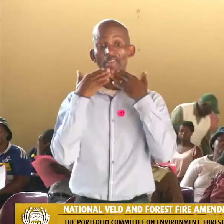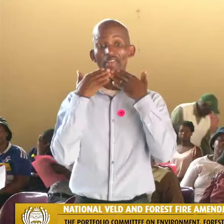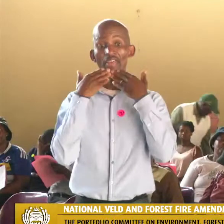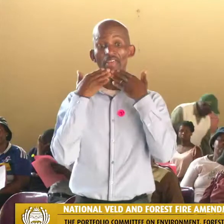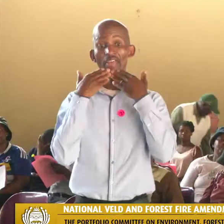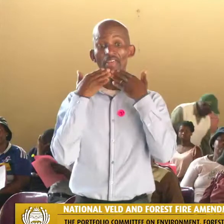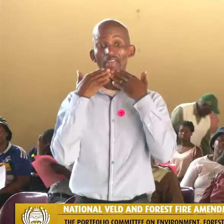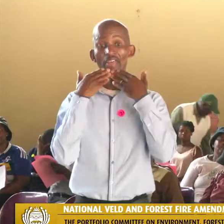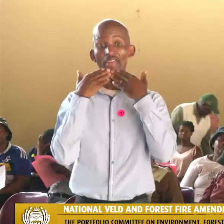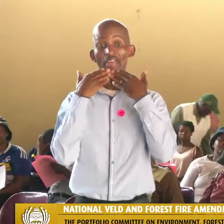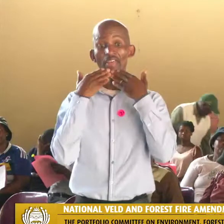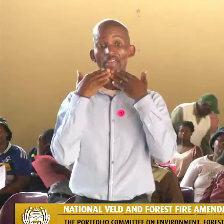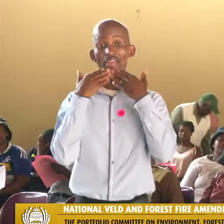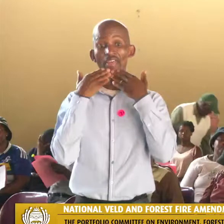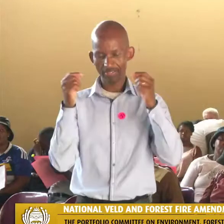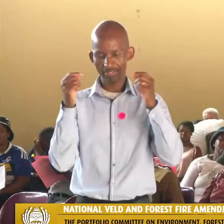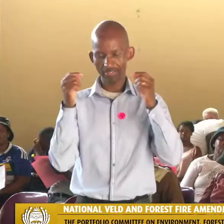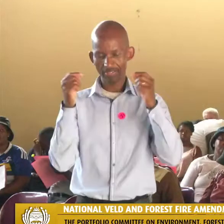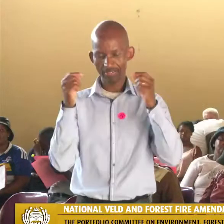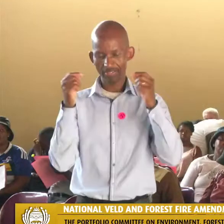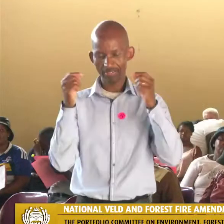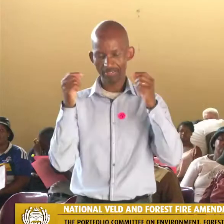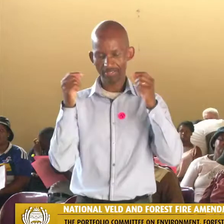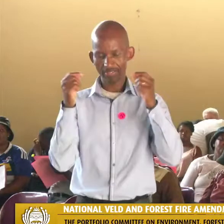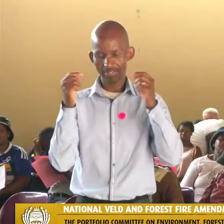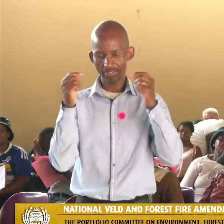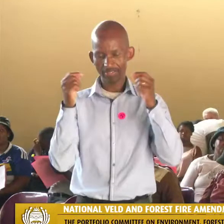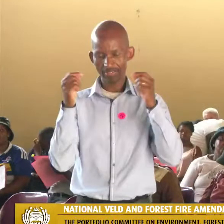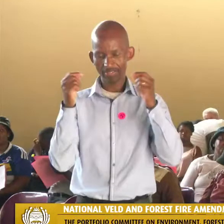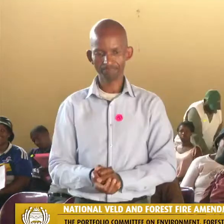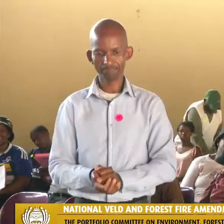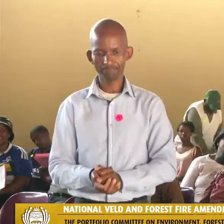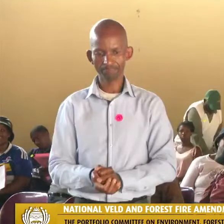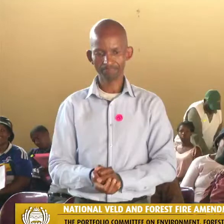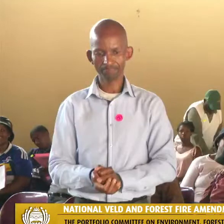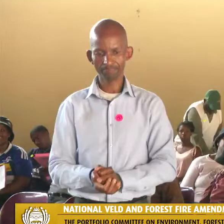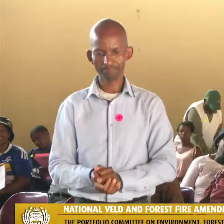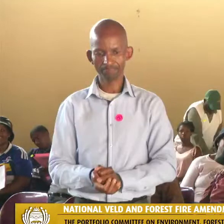me a makalo. That's enough for me. I'll thank you all.